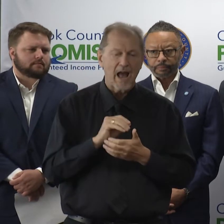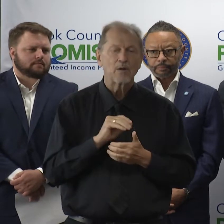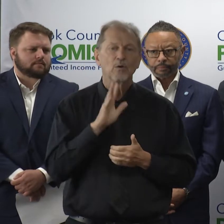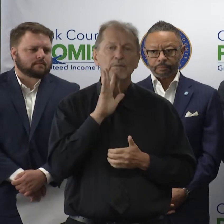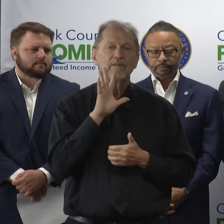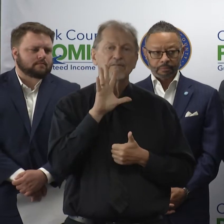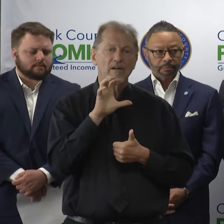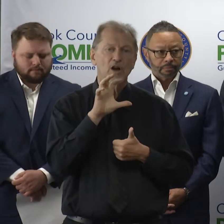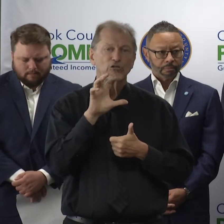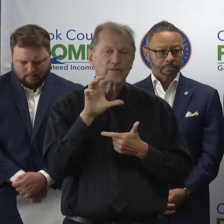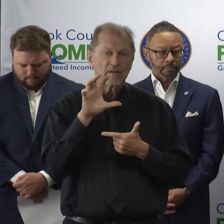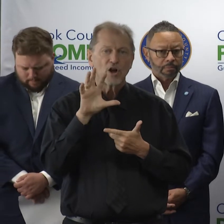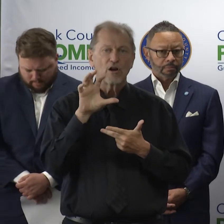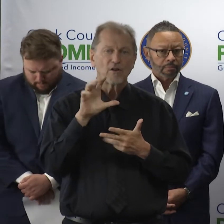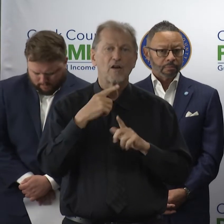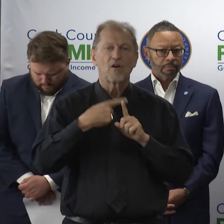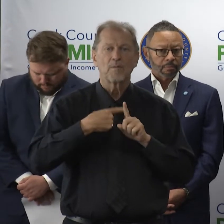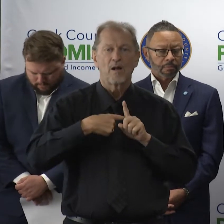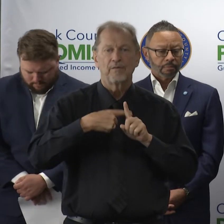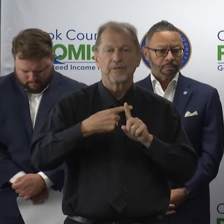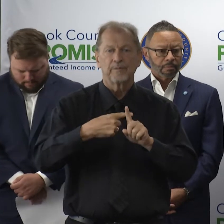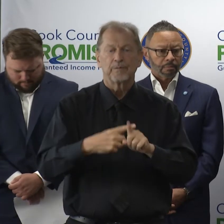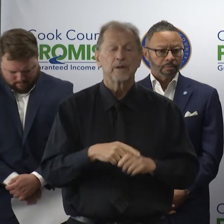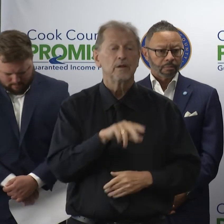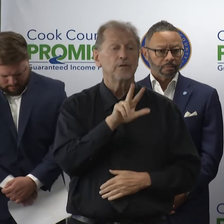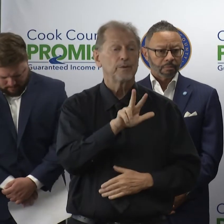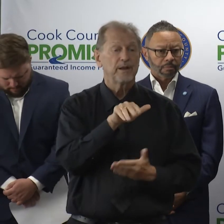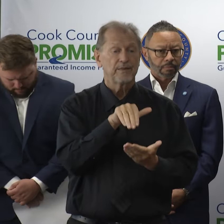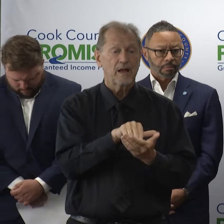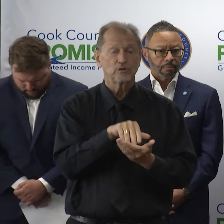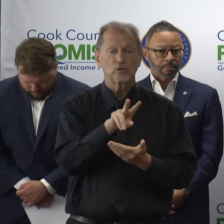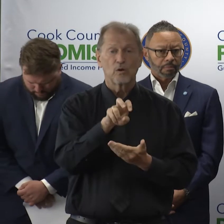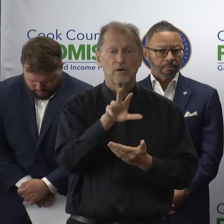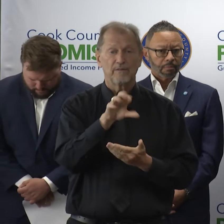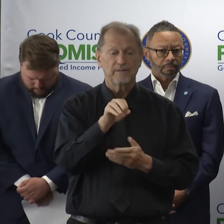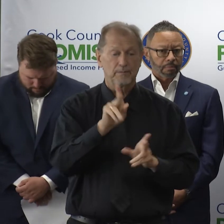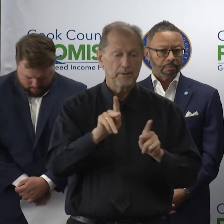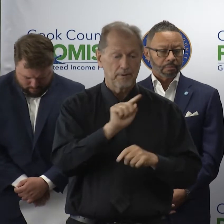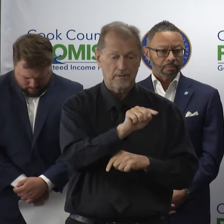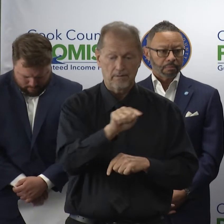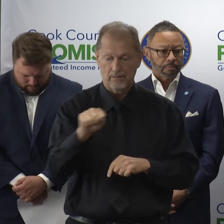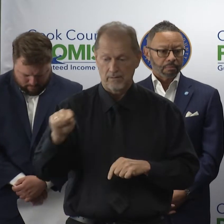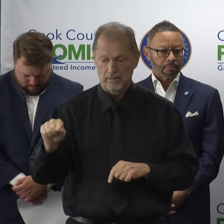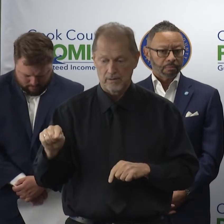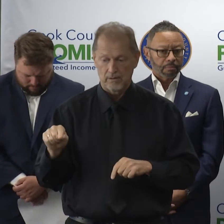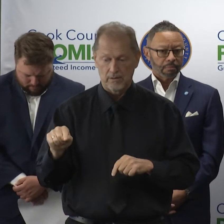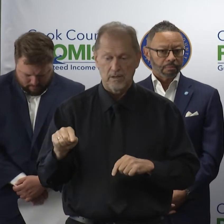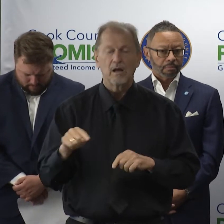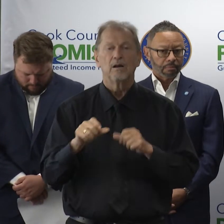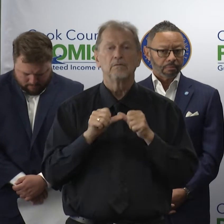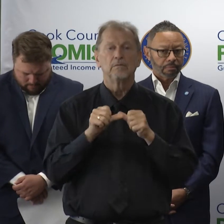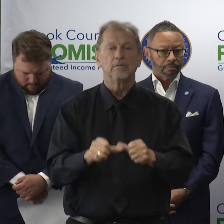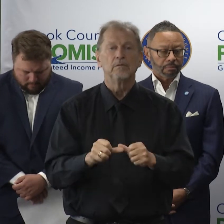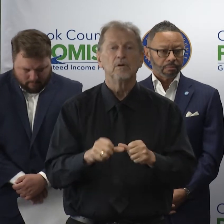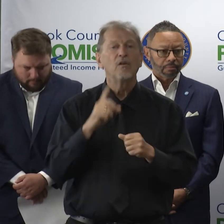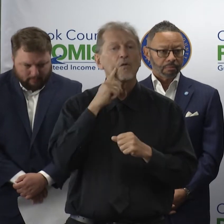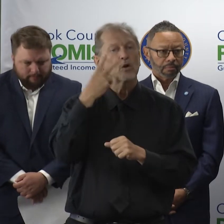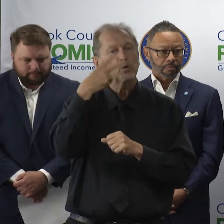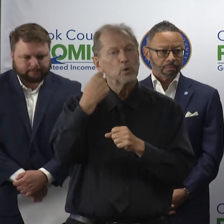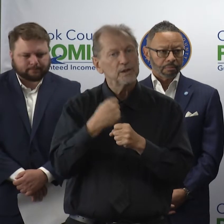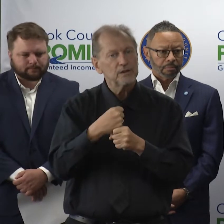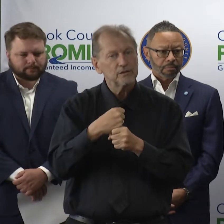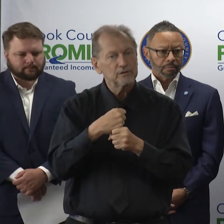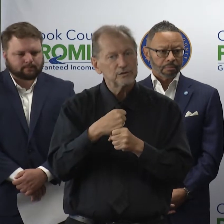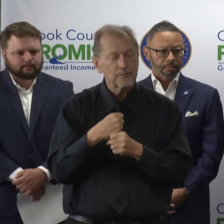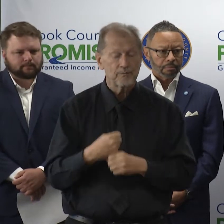monthly payments to 3,250 Cook County households over the course of 2 years.